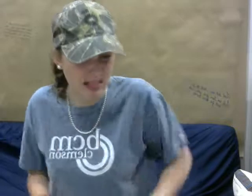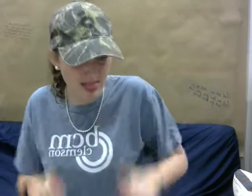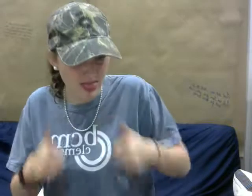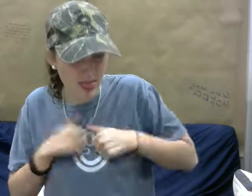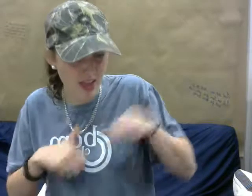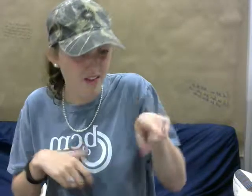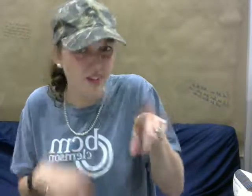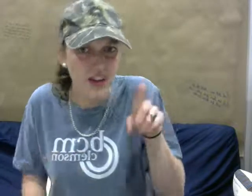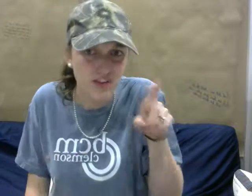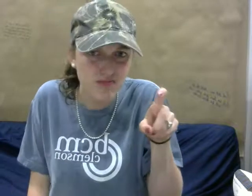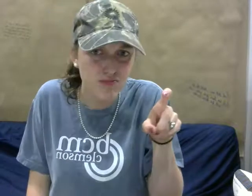exist on Mars?